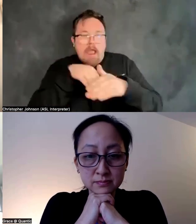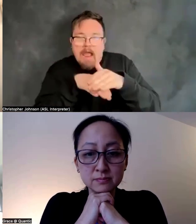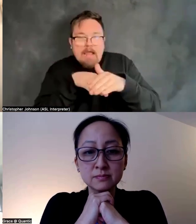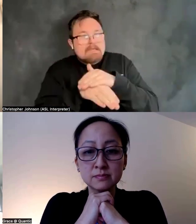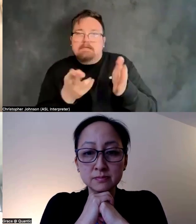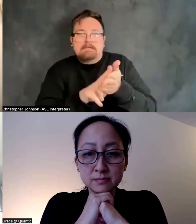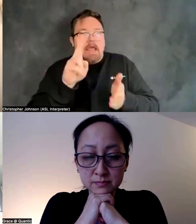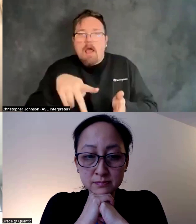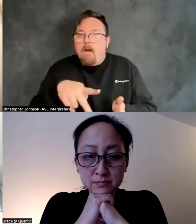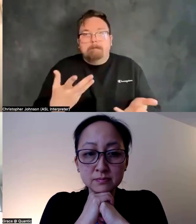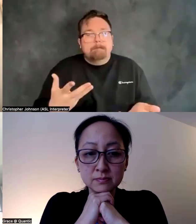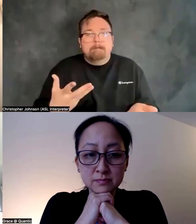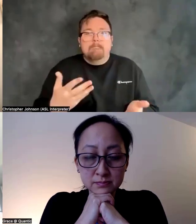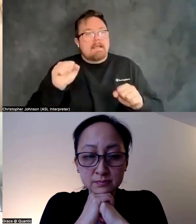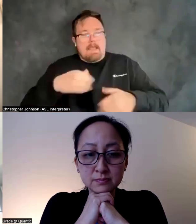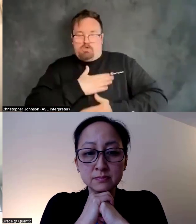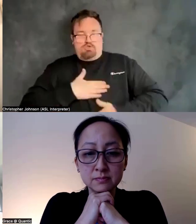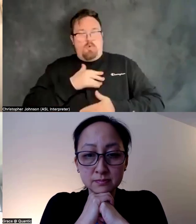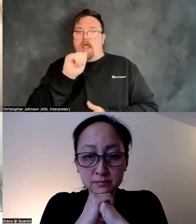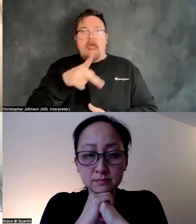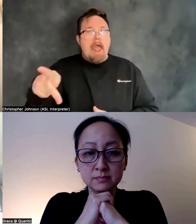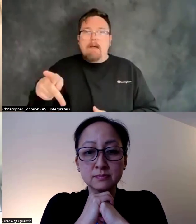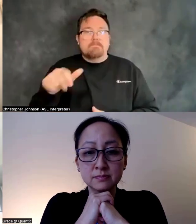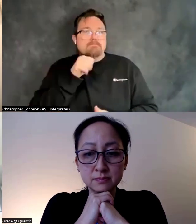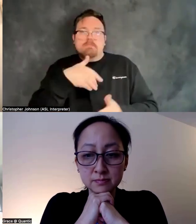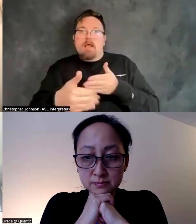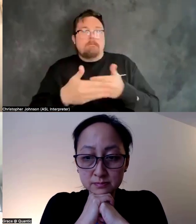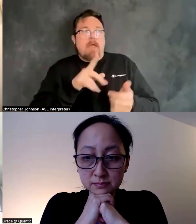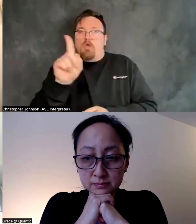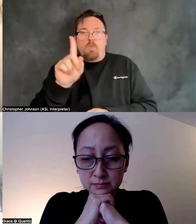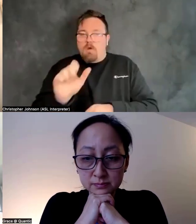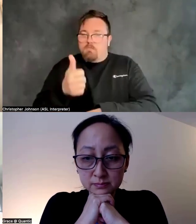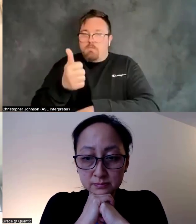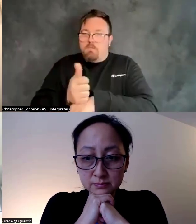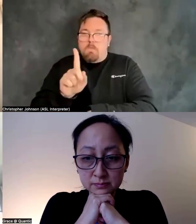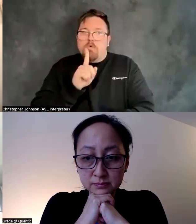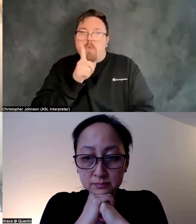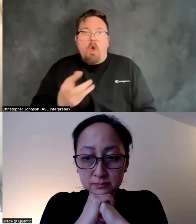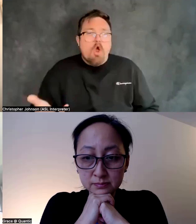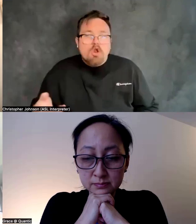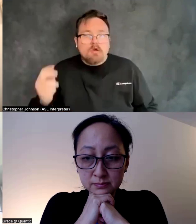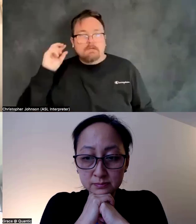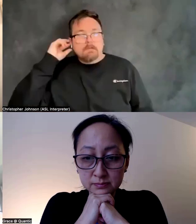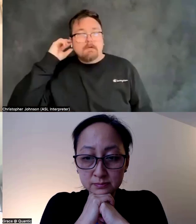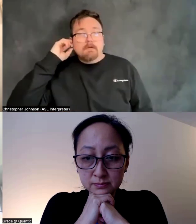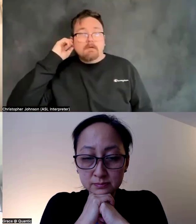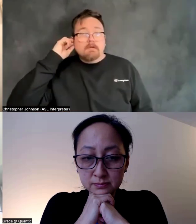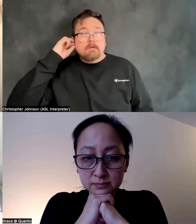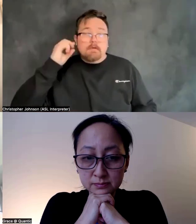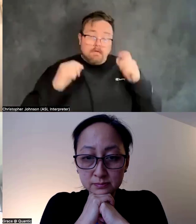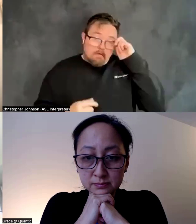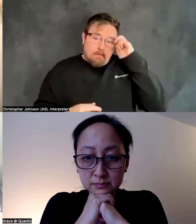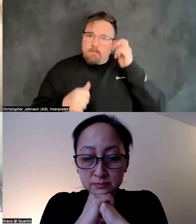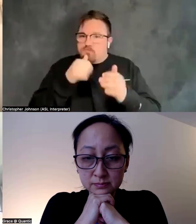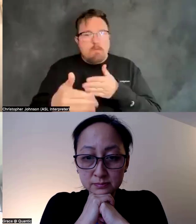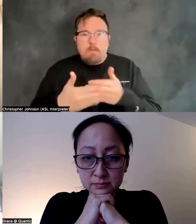WTFN. They can enjoy the app irrespective of where they're based and what they're doing or where they're